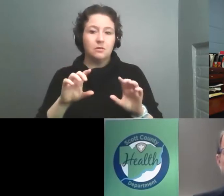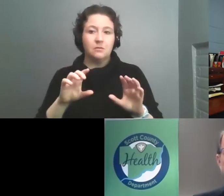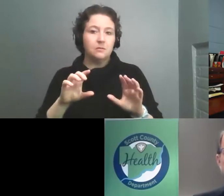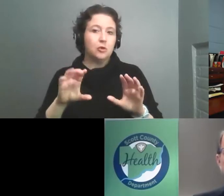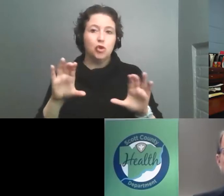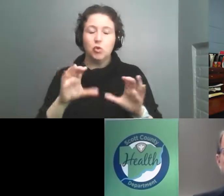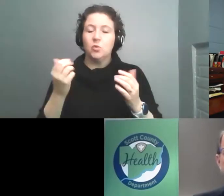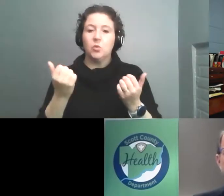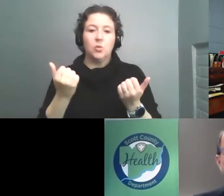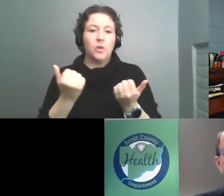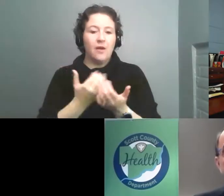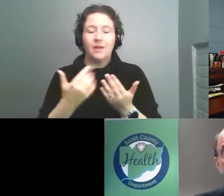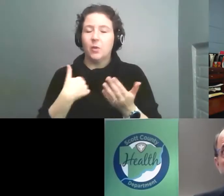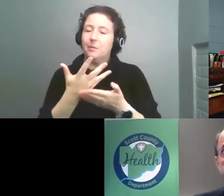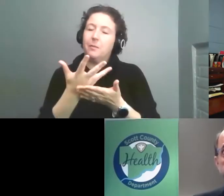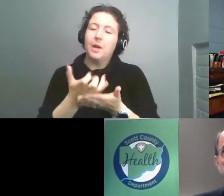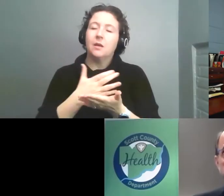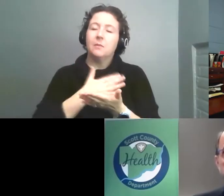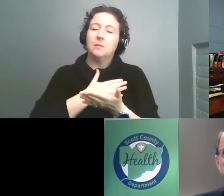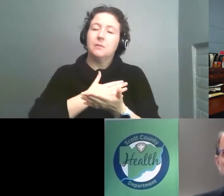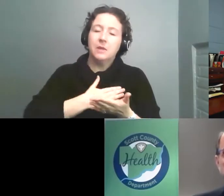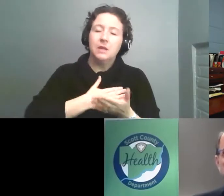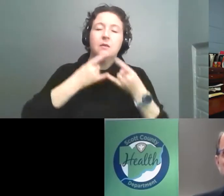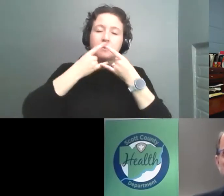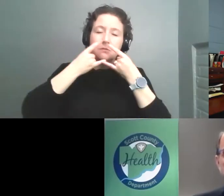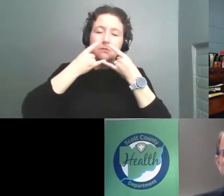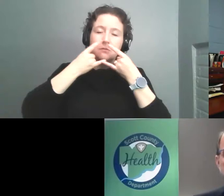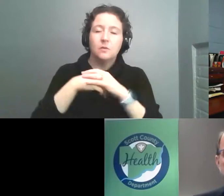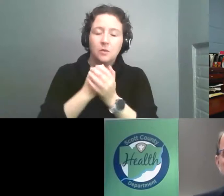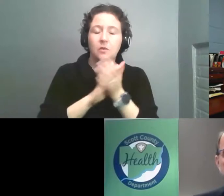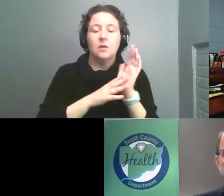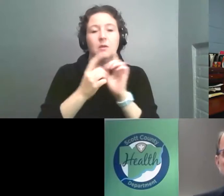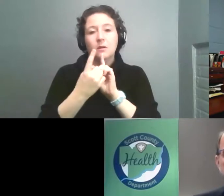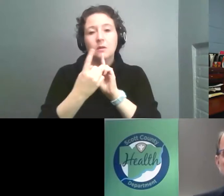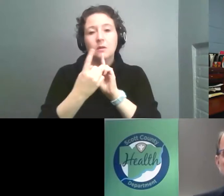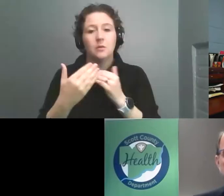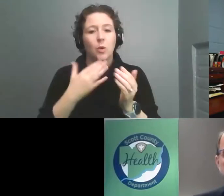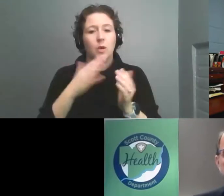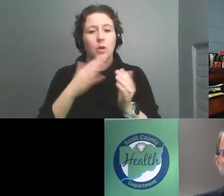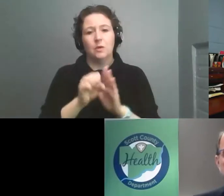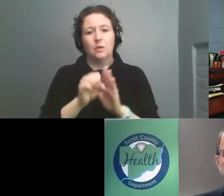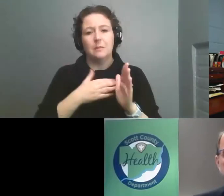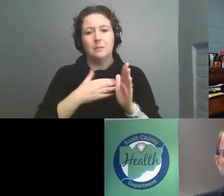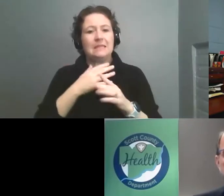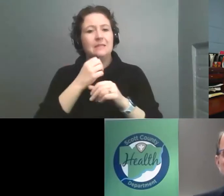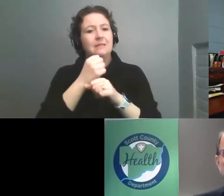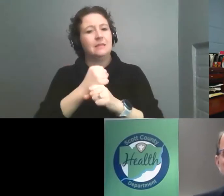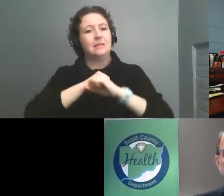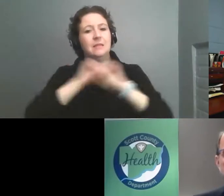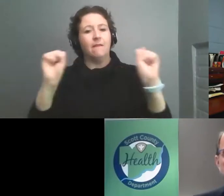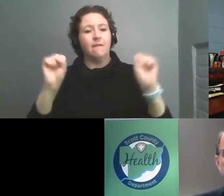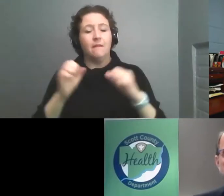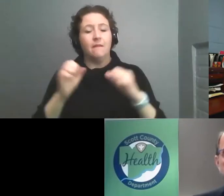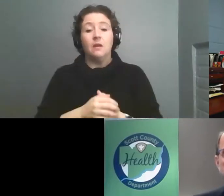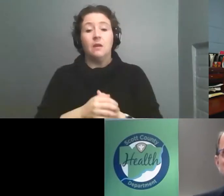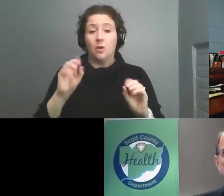we've entreated you to do, no matter which state you're in. Okay, with no additional